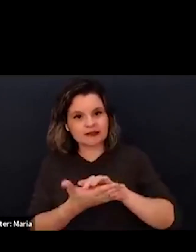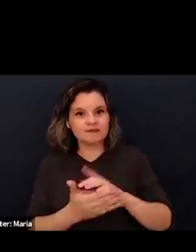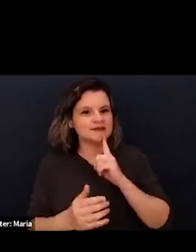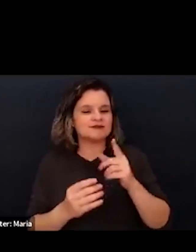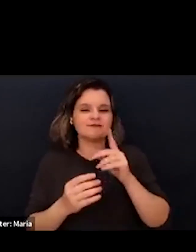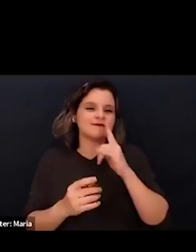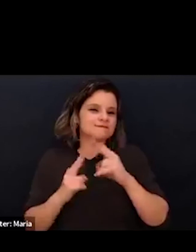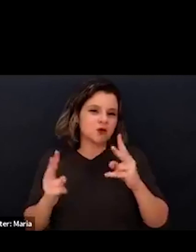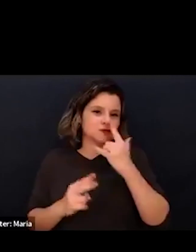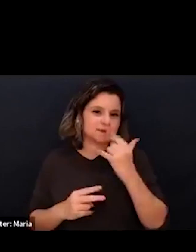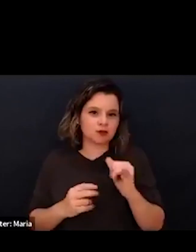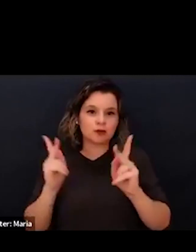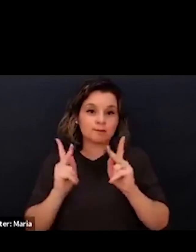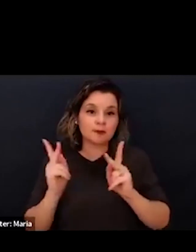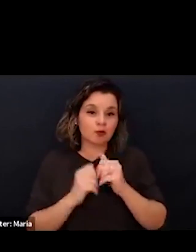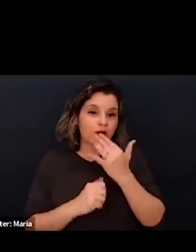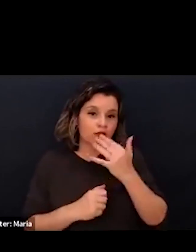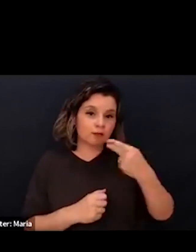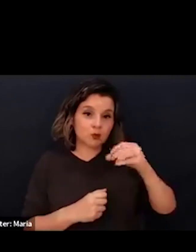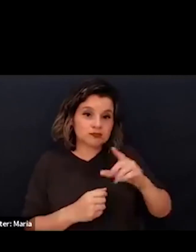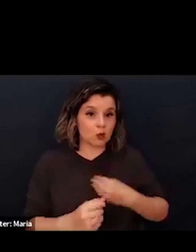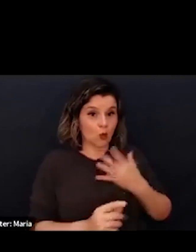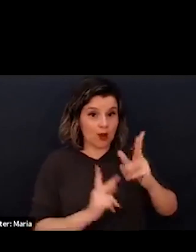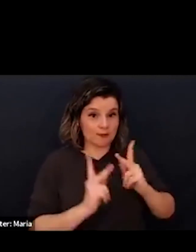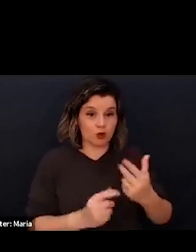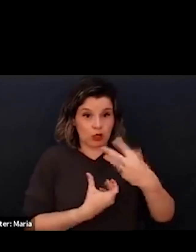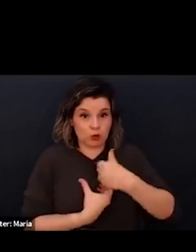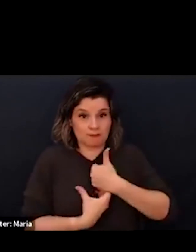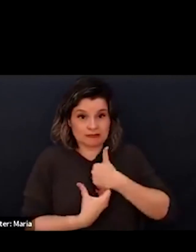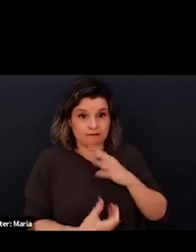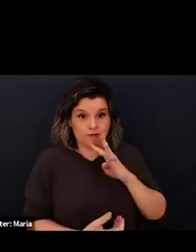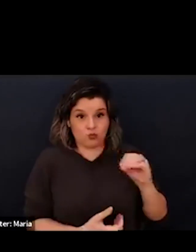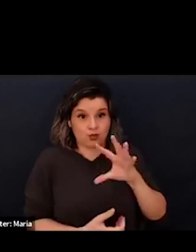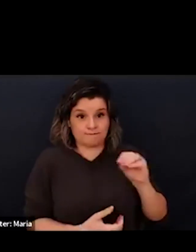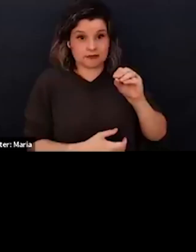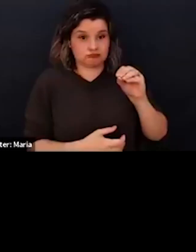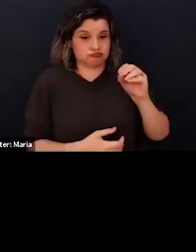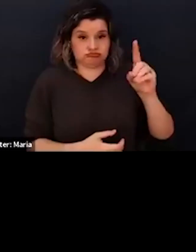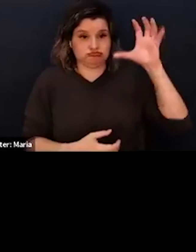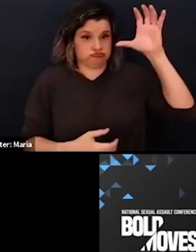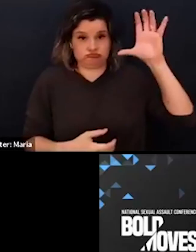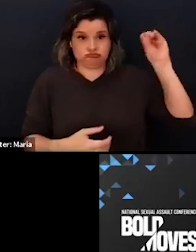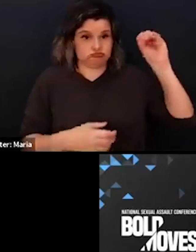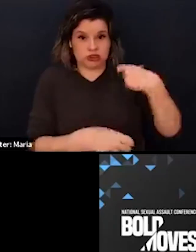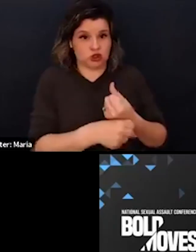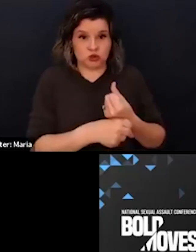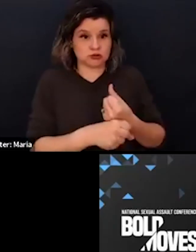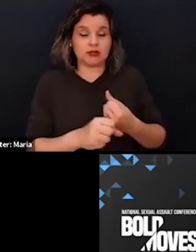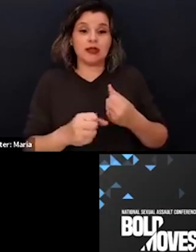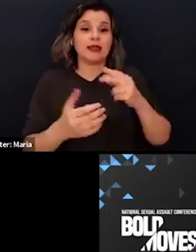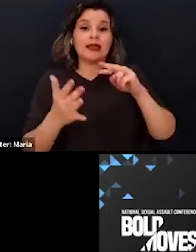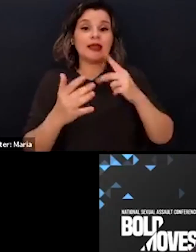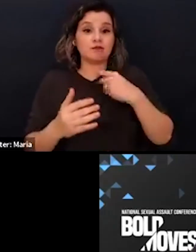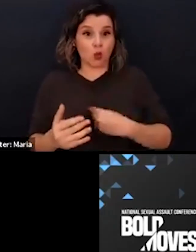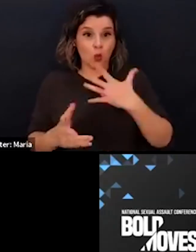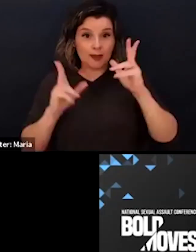to what people of color have been saying to white people, including myself, for 40, 50, 150 years, which is, if you're a white